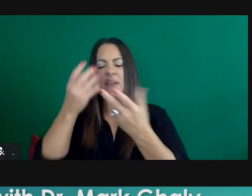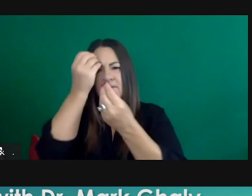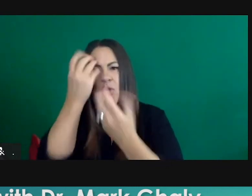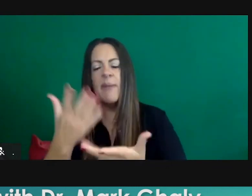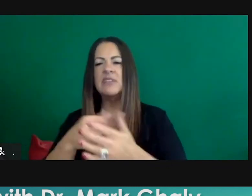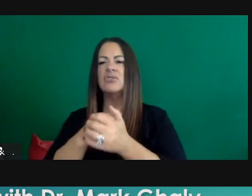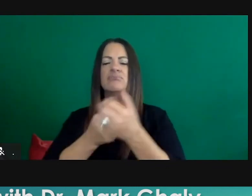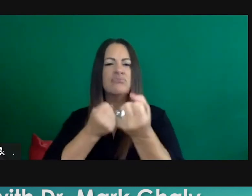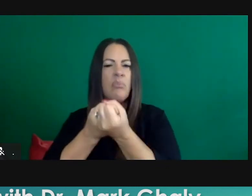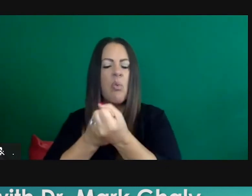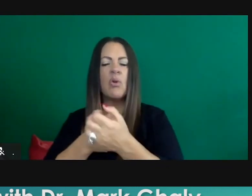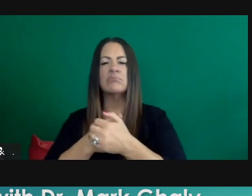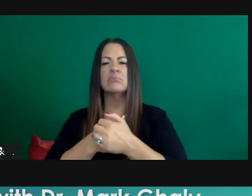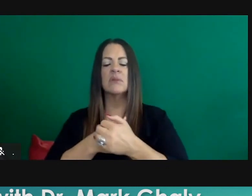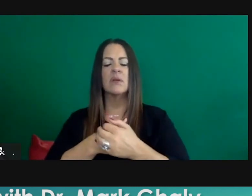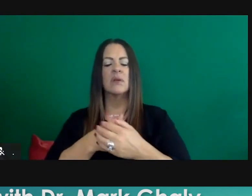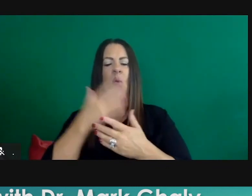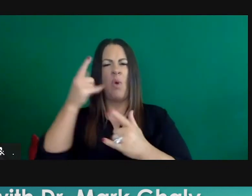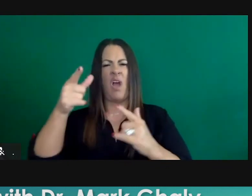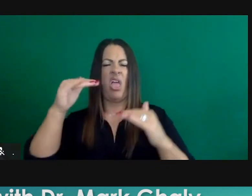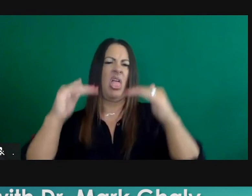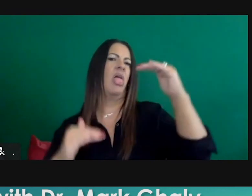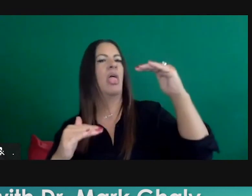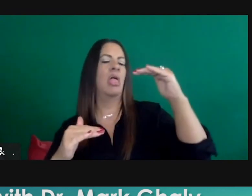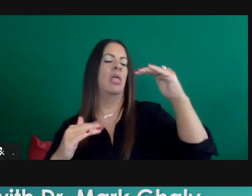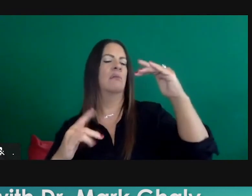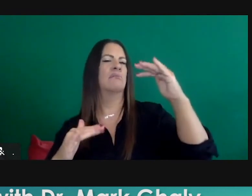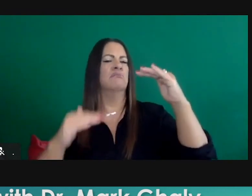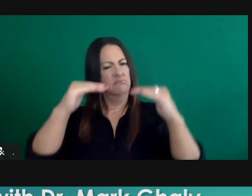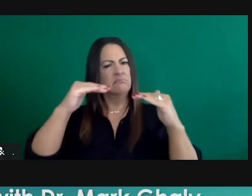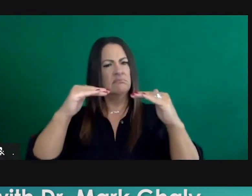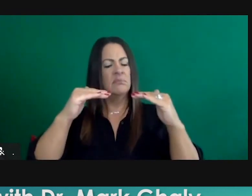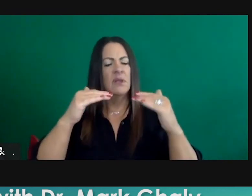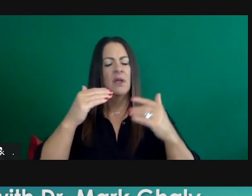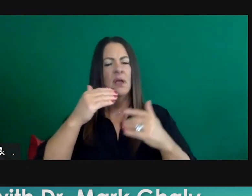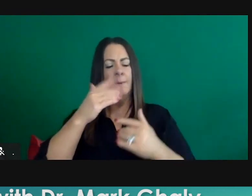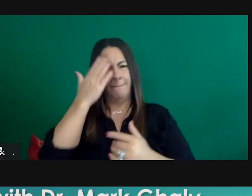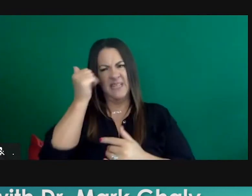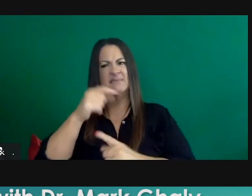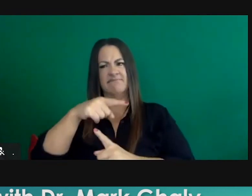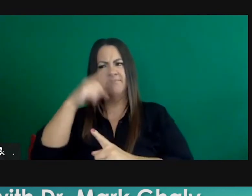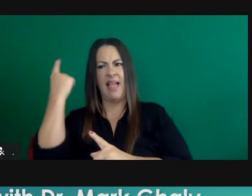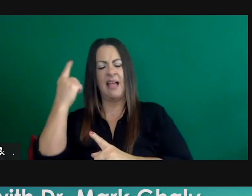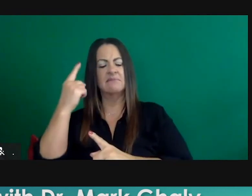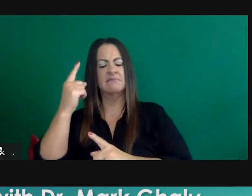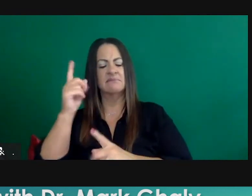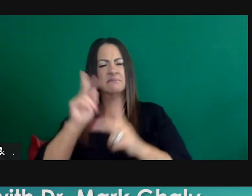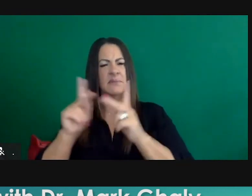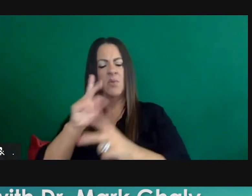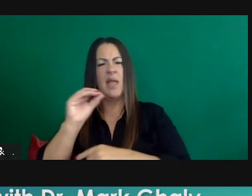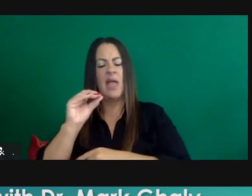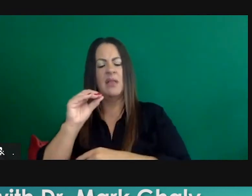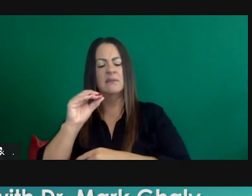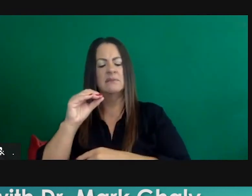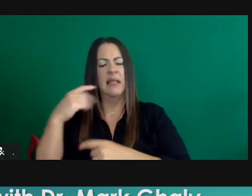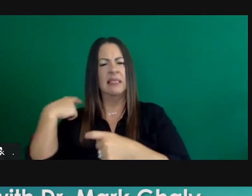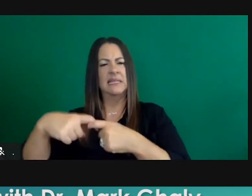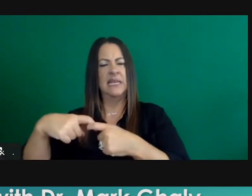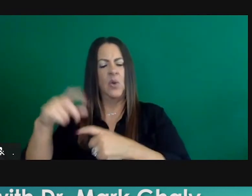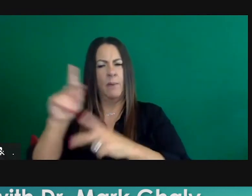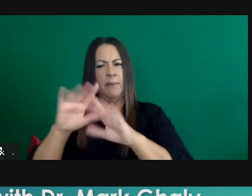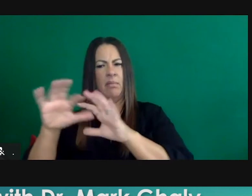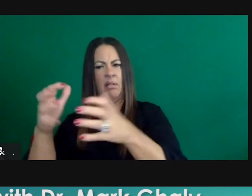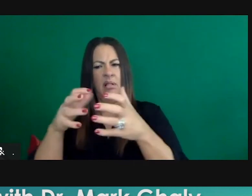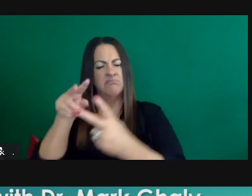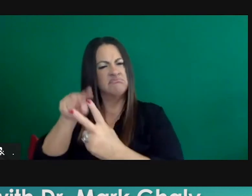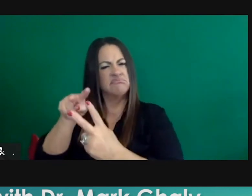looking closely at the disproportionate impact, particularly on Latinos and Black Californians, so that as